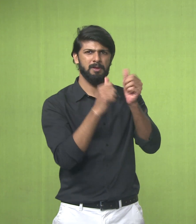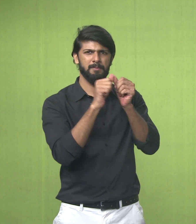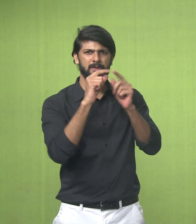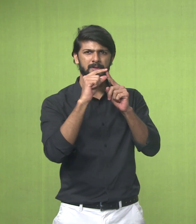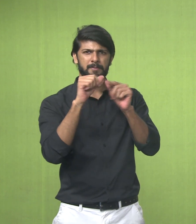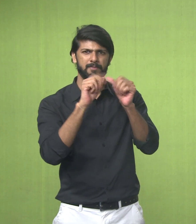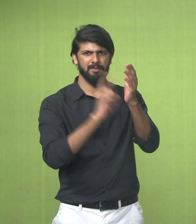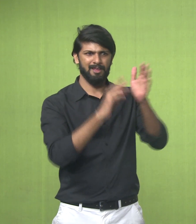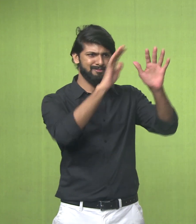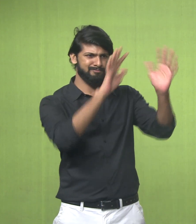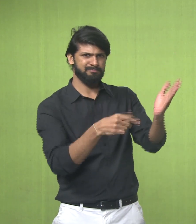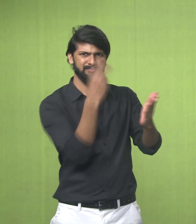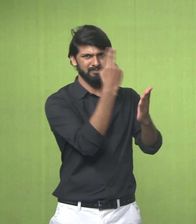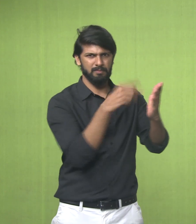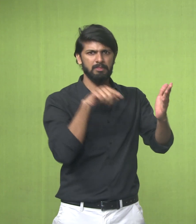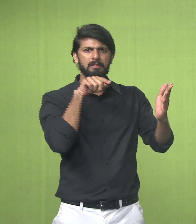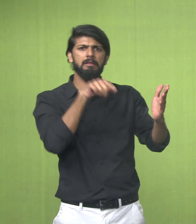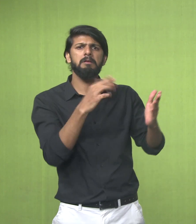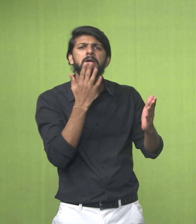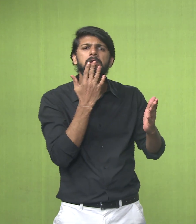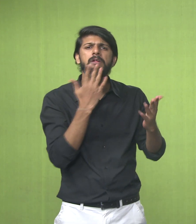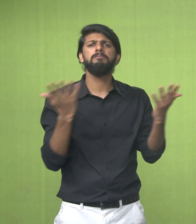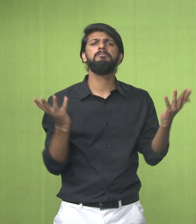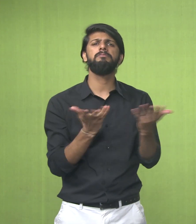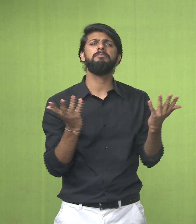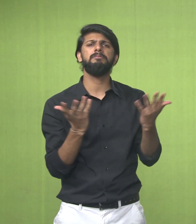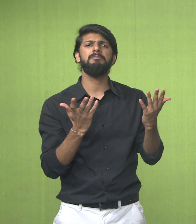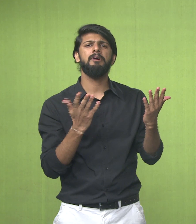What are the base colors of the Harappan pottery?